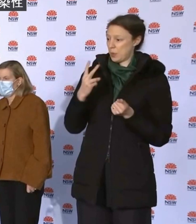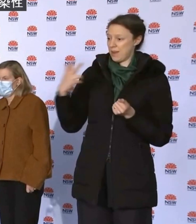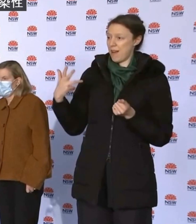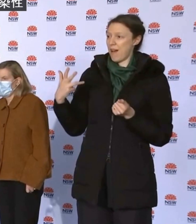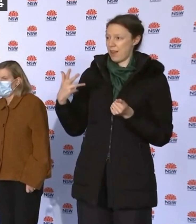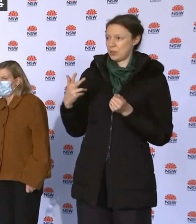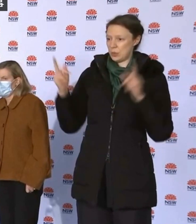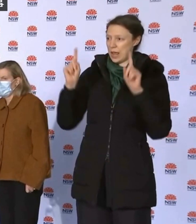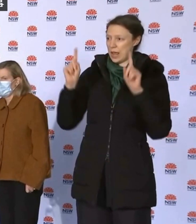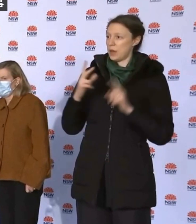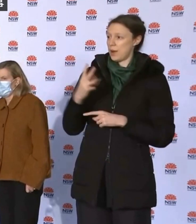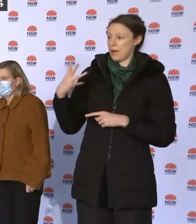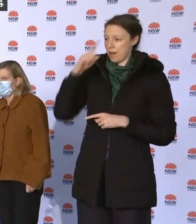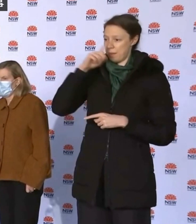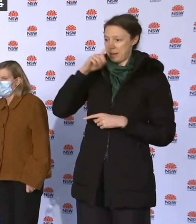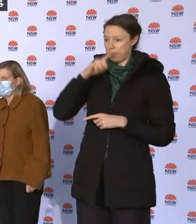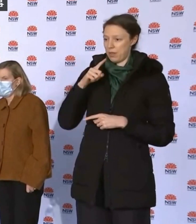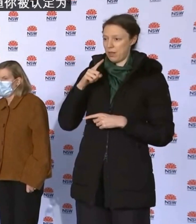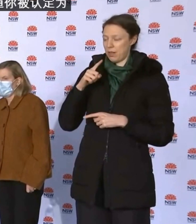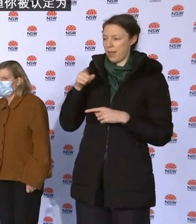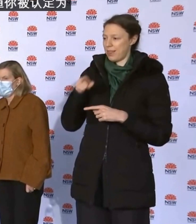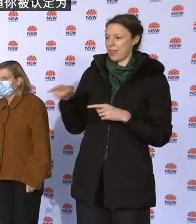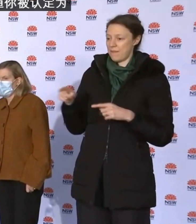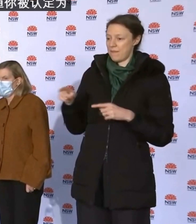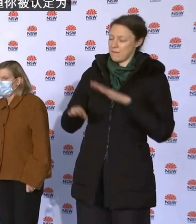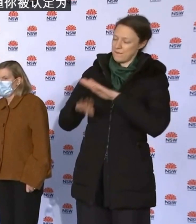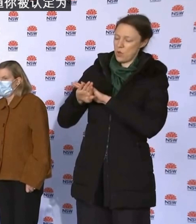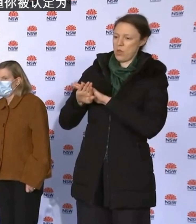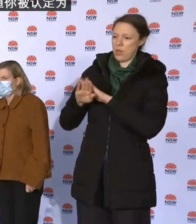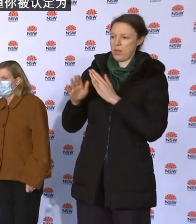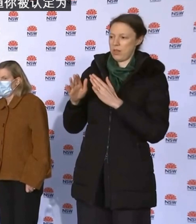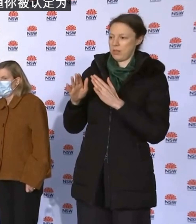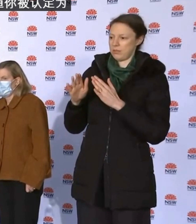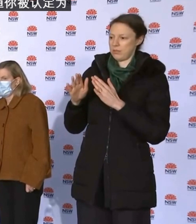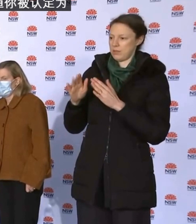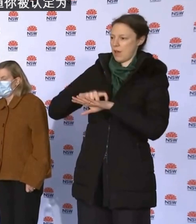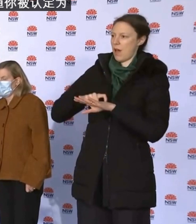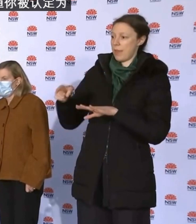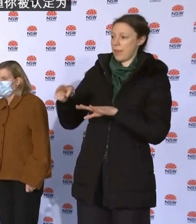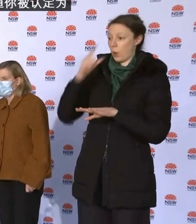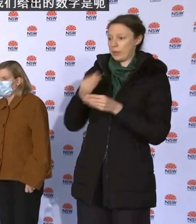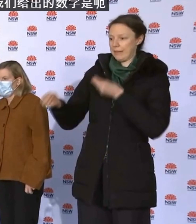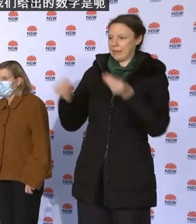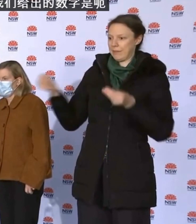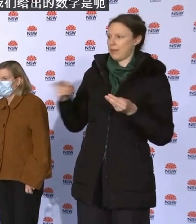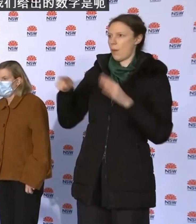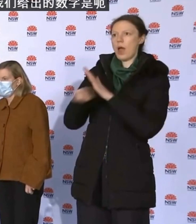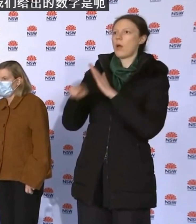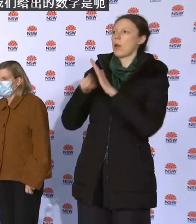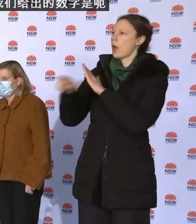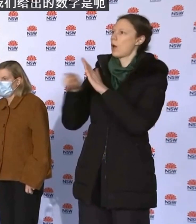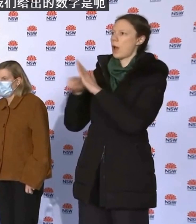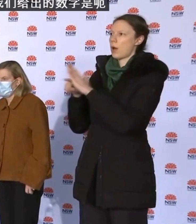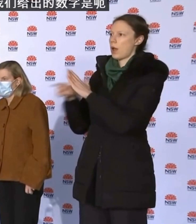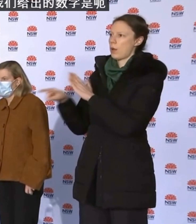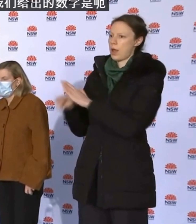infectious in the community for a day, of course that's not a good thing, but at least we know that we got to you early that you were identified as being infectious and you're now at